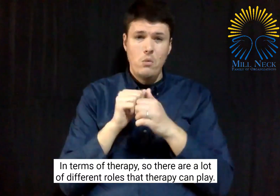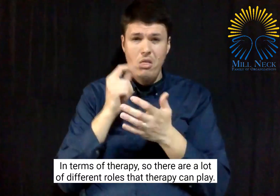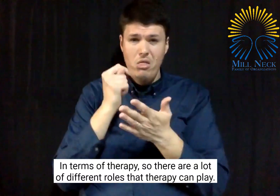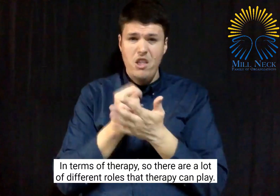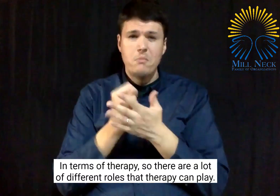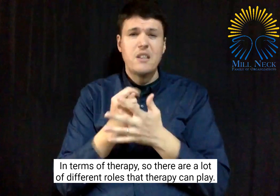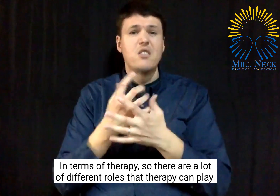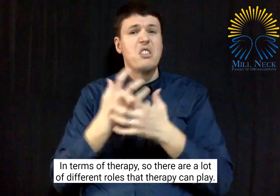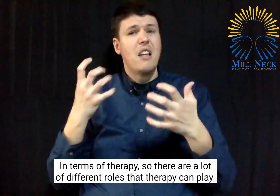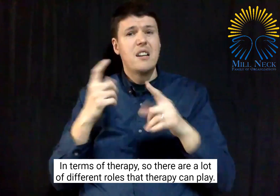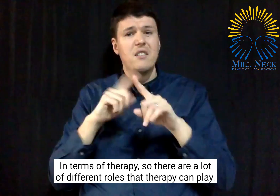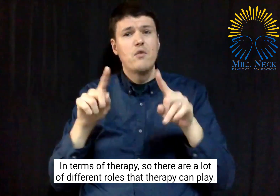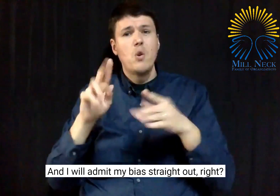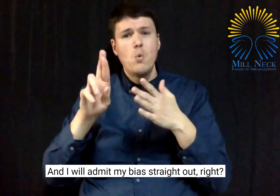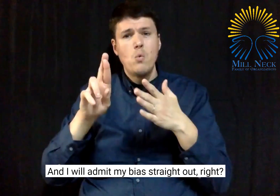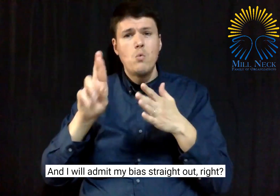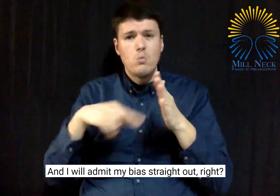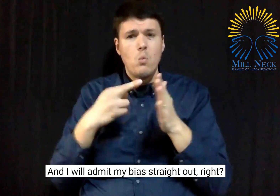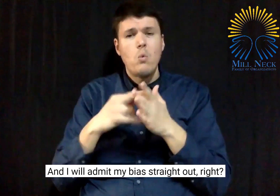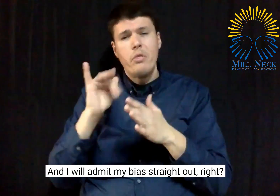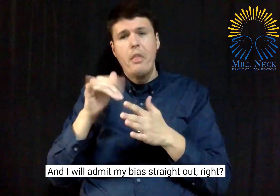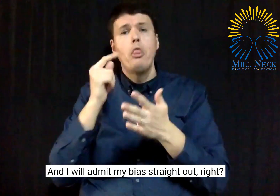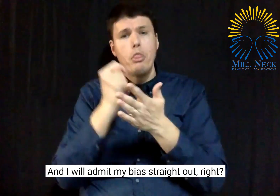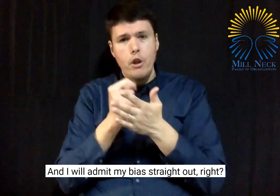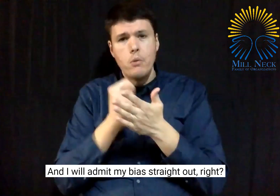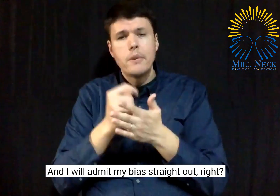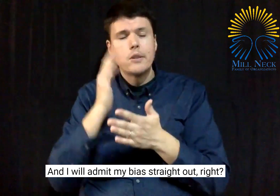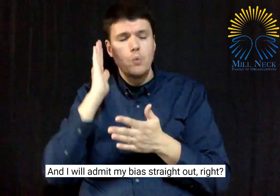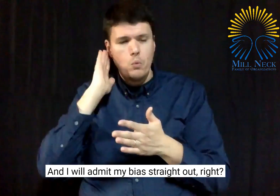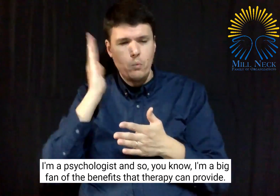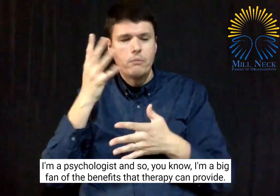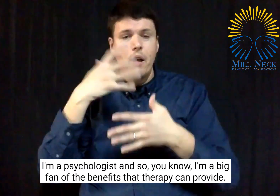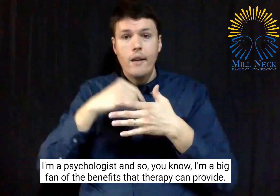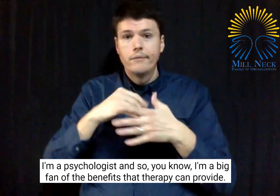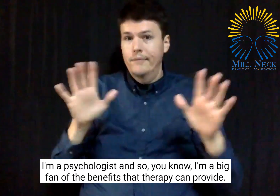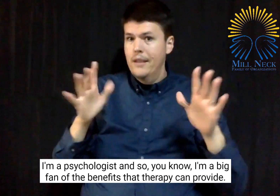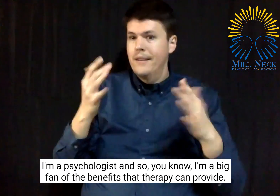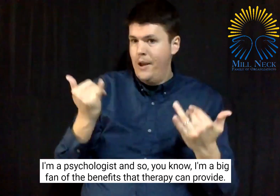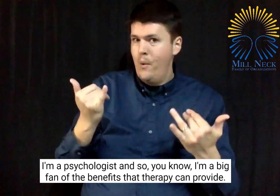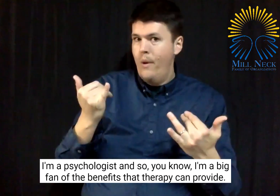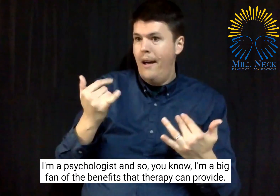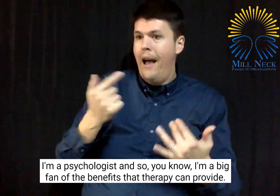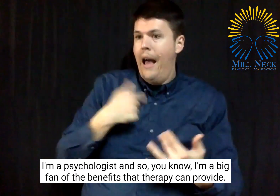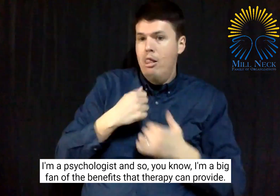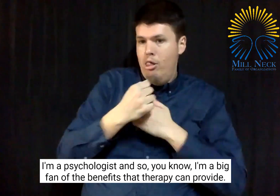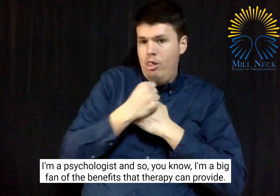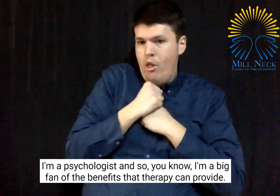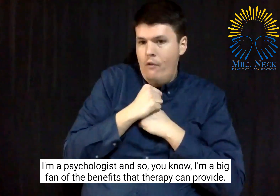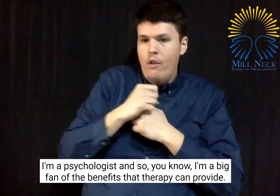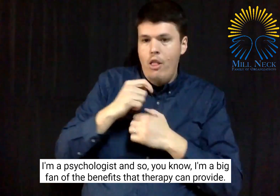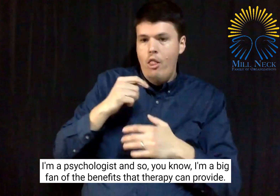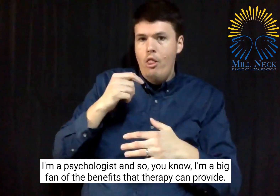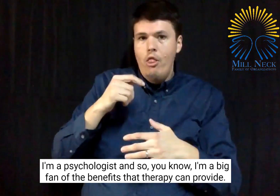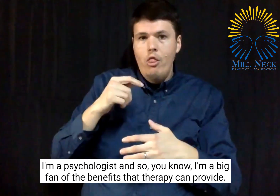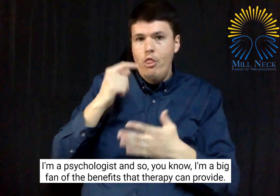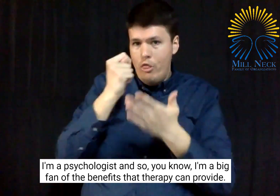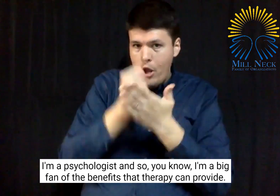that therapy can play, and I will admit my bias straight out, right? I'm a psychologist, and so, I'm a big fan of the benefits that therapy